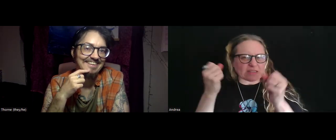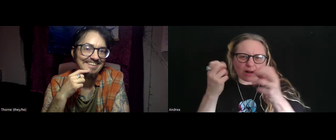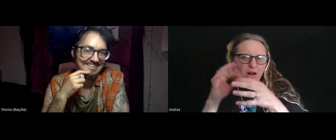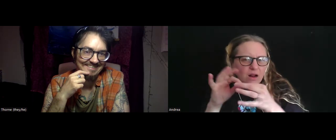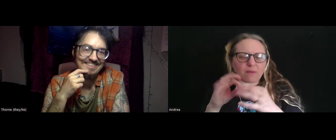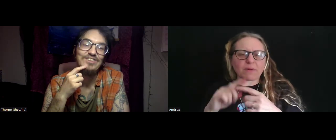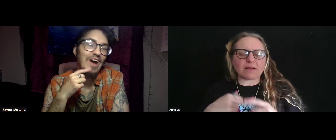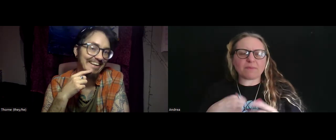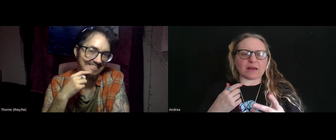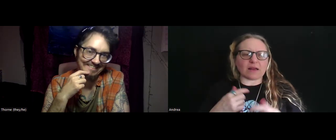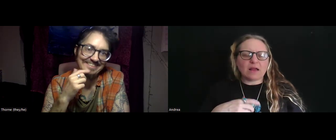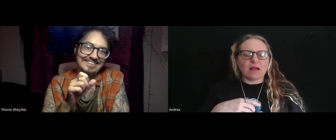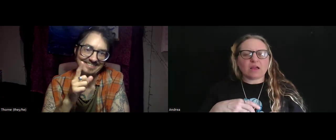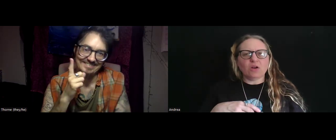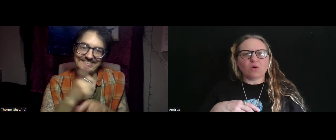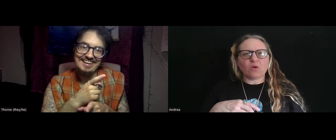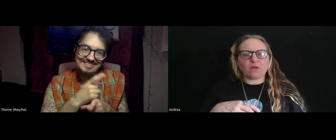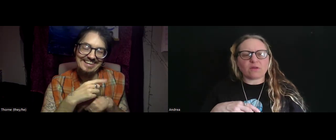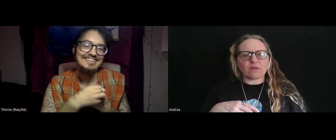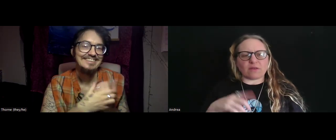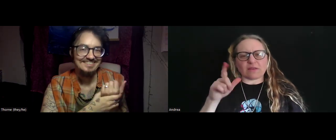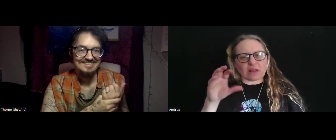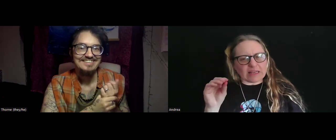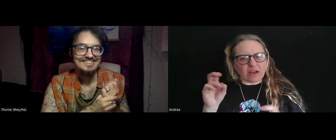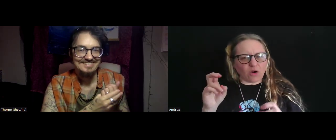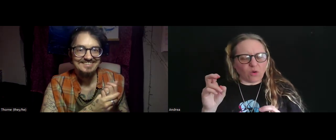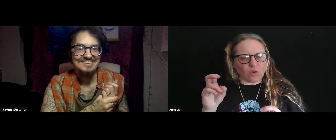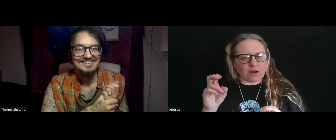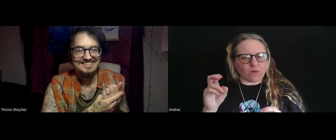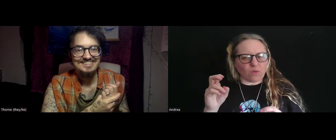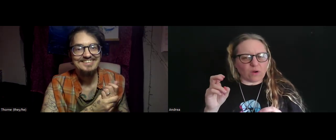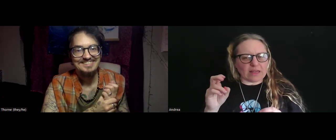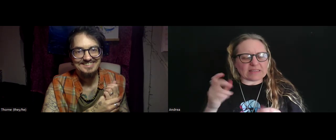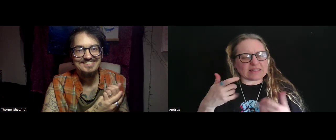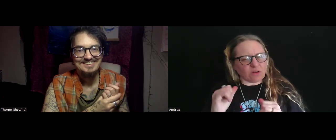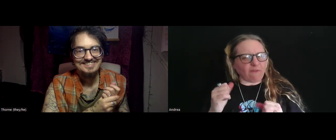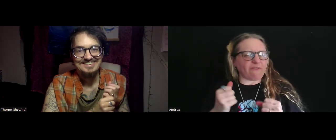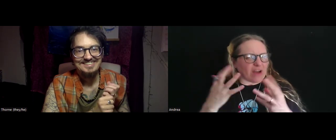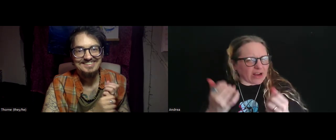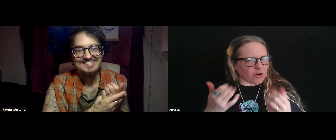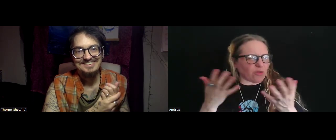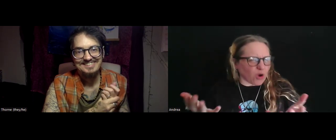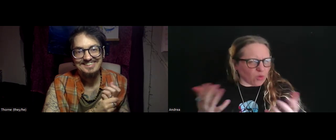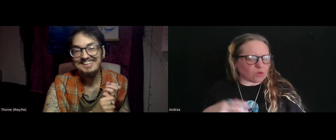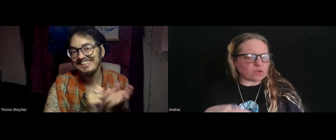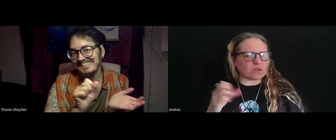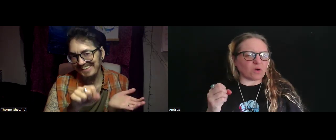like, oh, but you know, the Leo, it's still fire though.